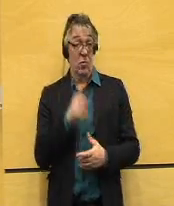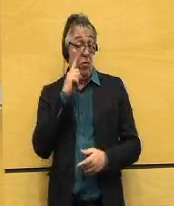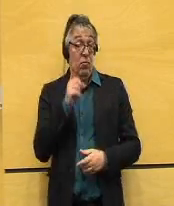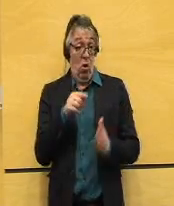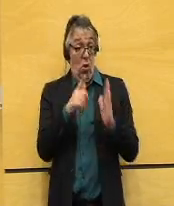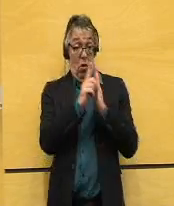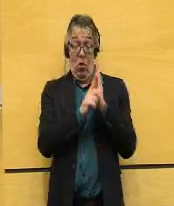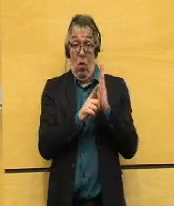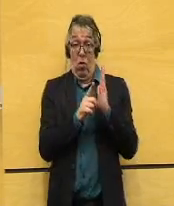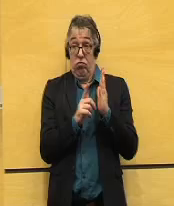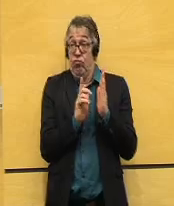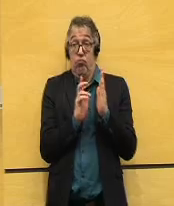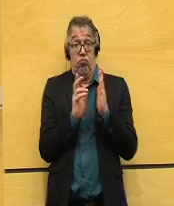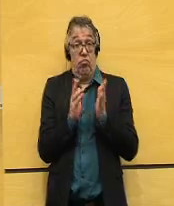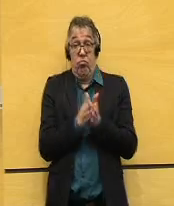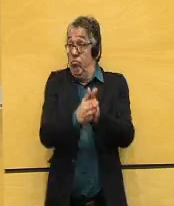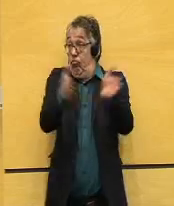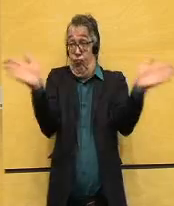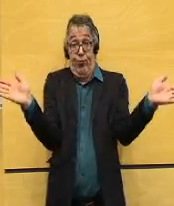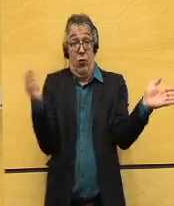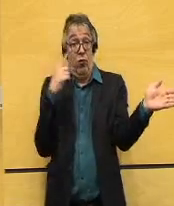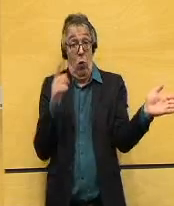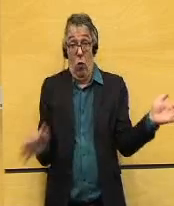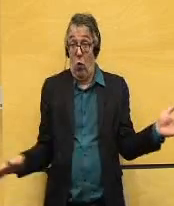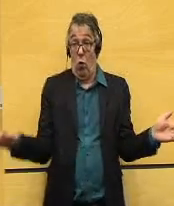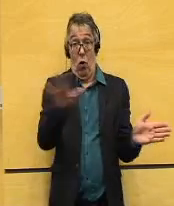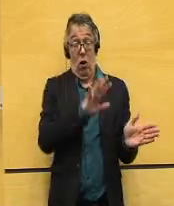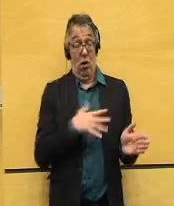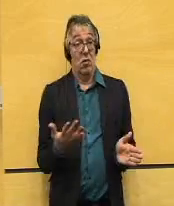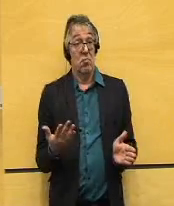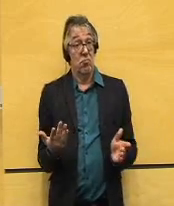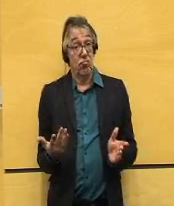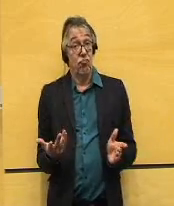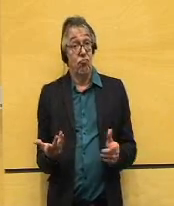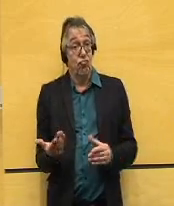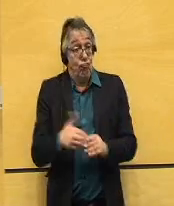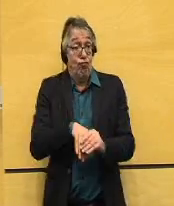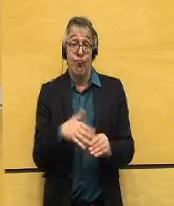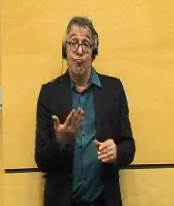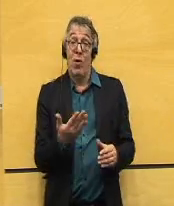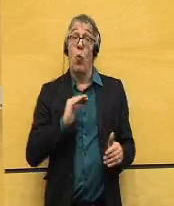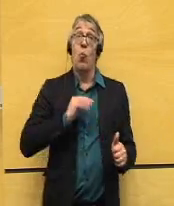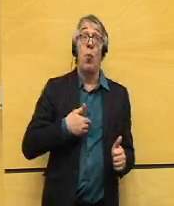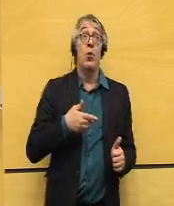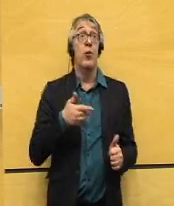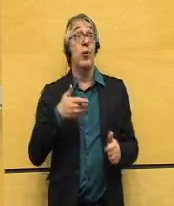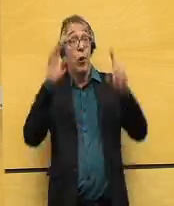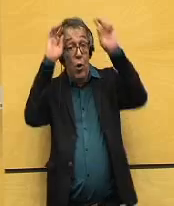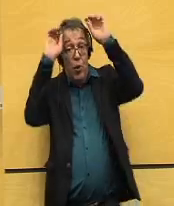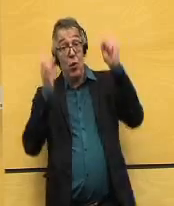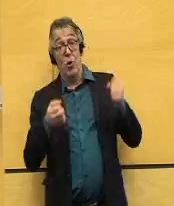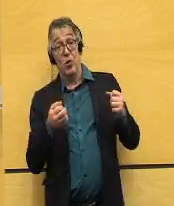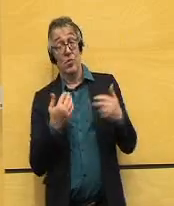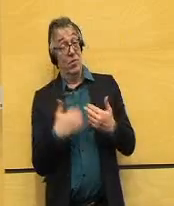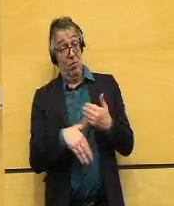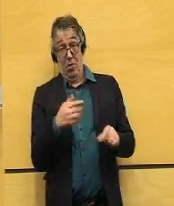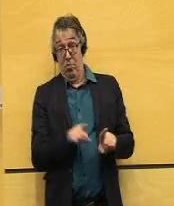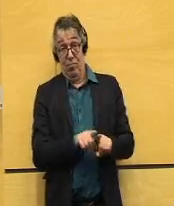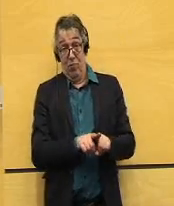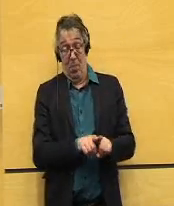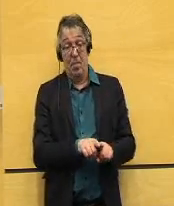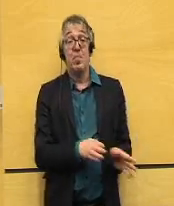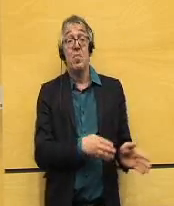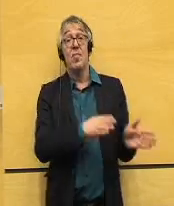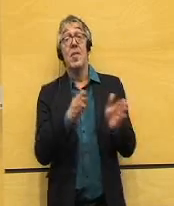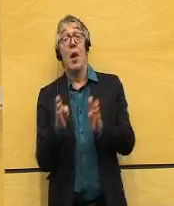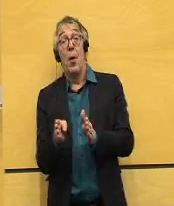all, including women and girls with disabilities. And there is also the Education for